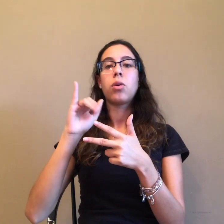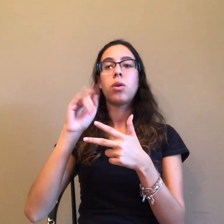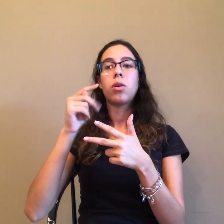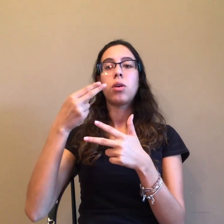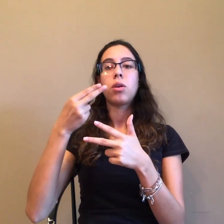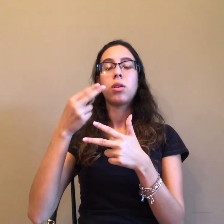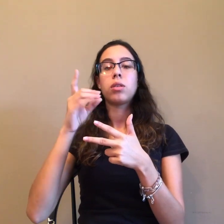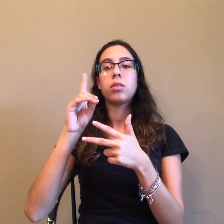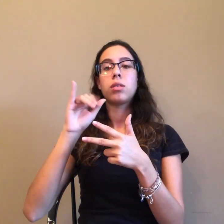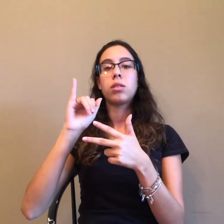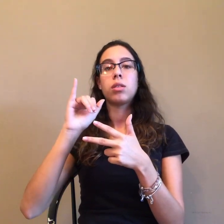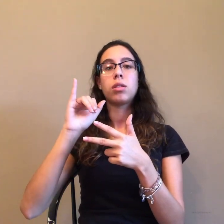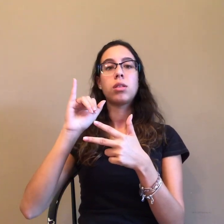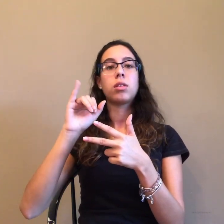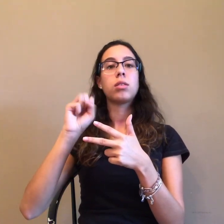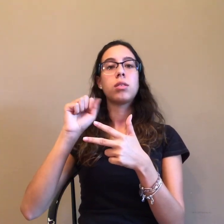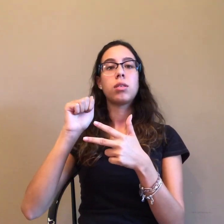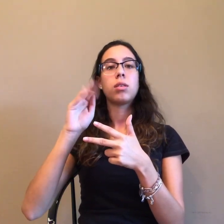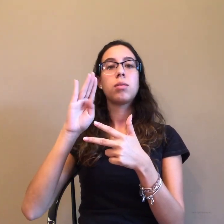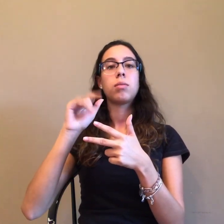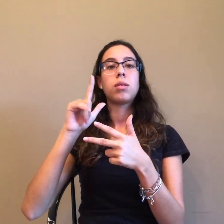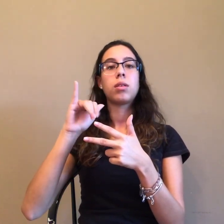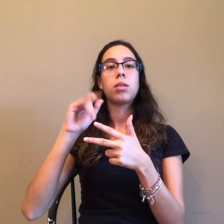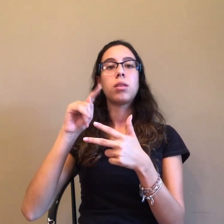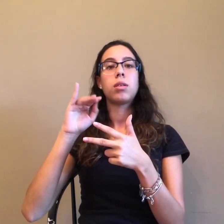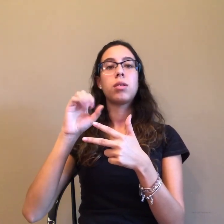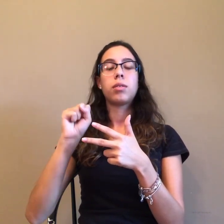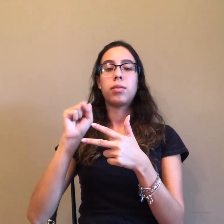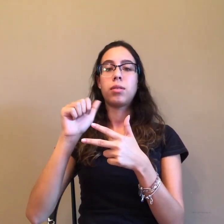Americans with Disabilities Act.